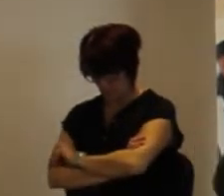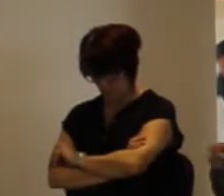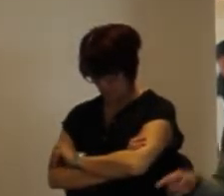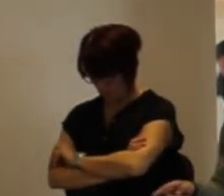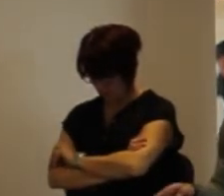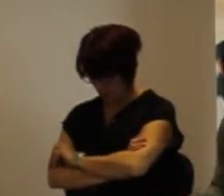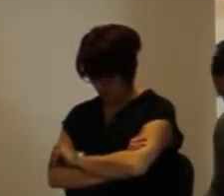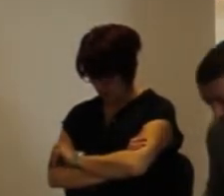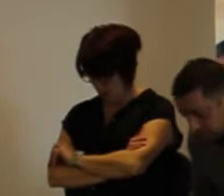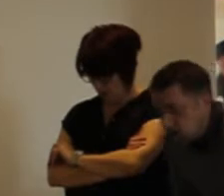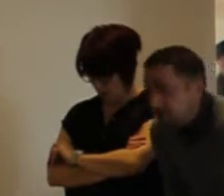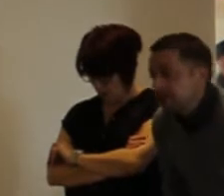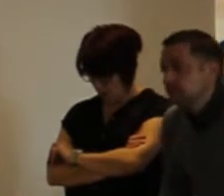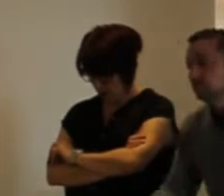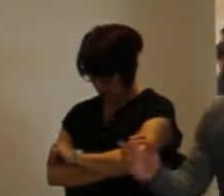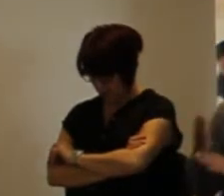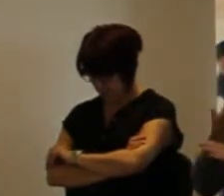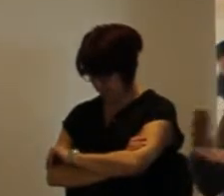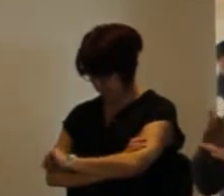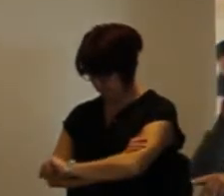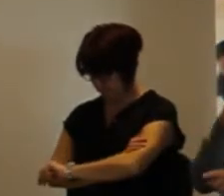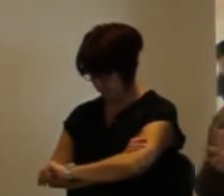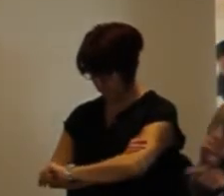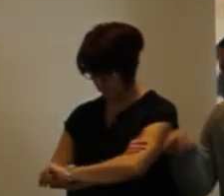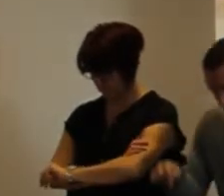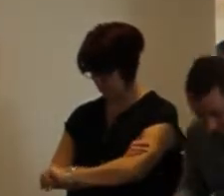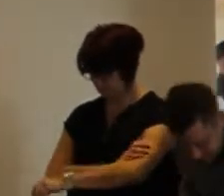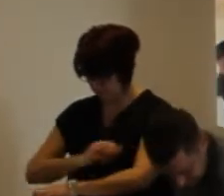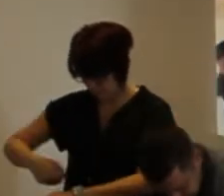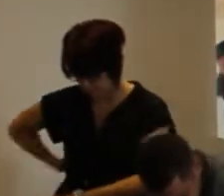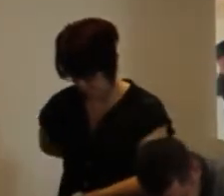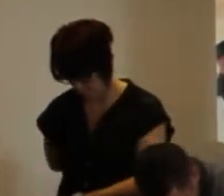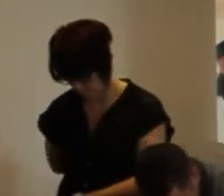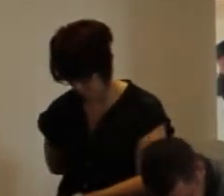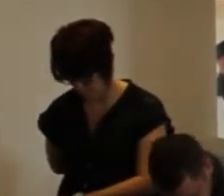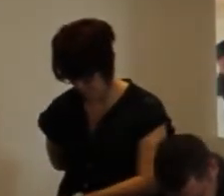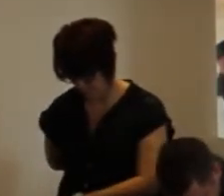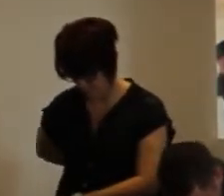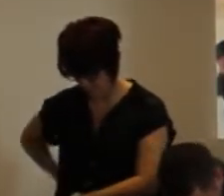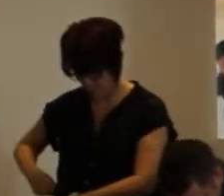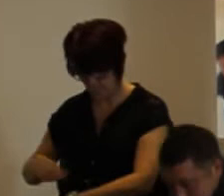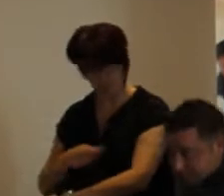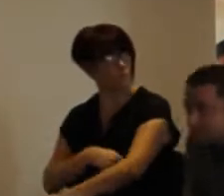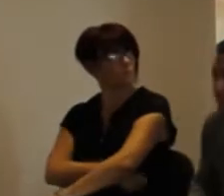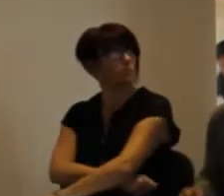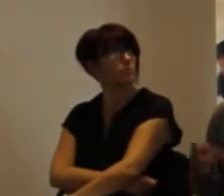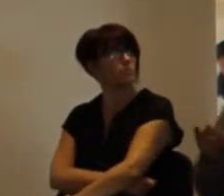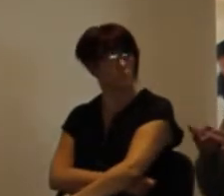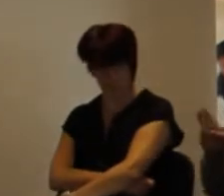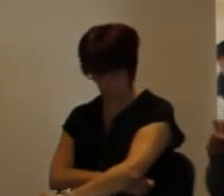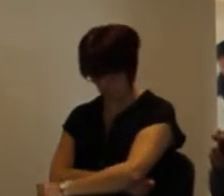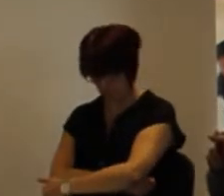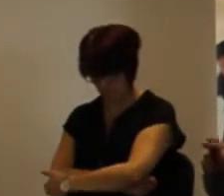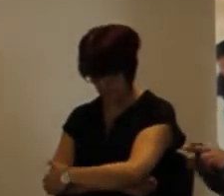a bit of detail on that later on if you've never considered these things before. But failure to do so could